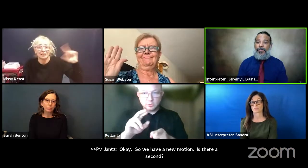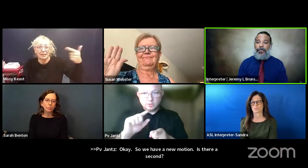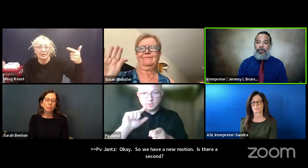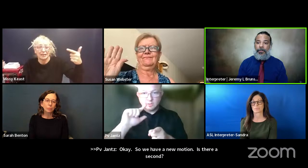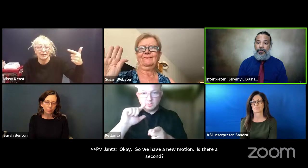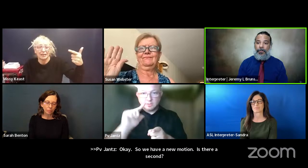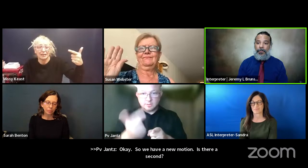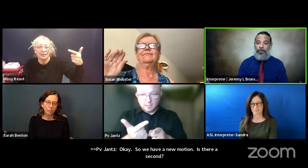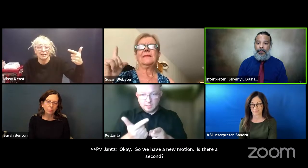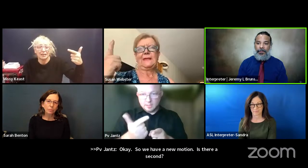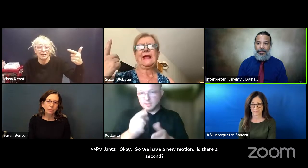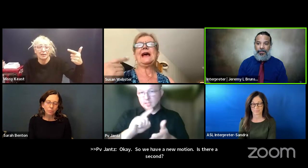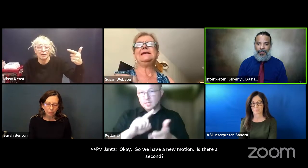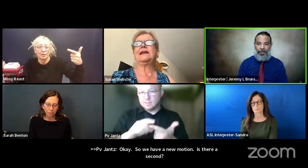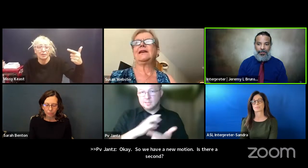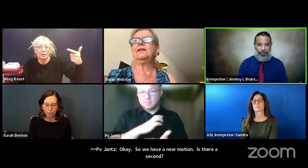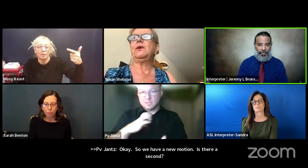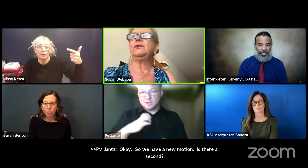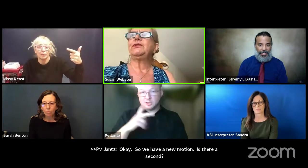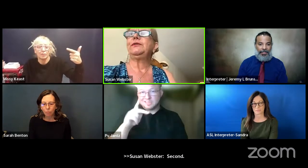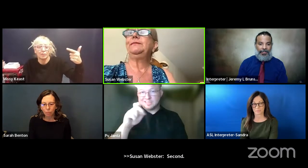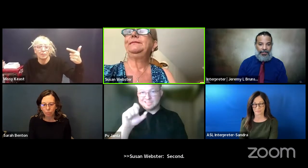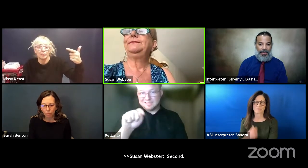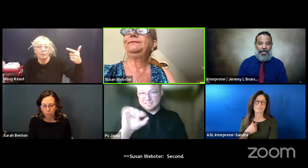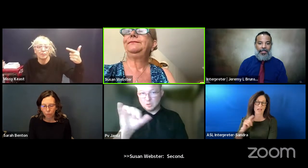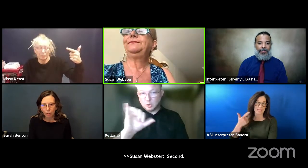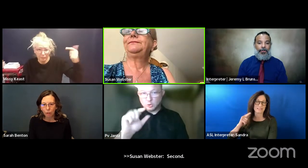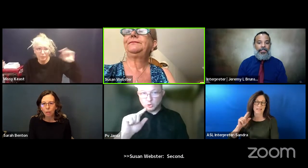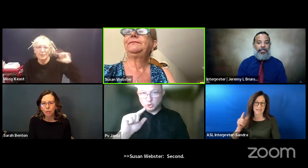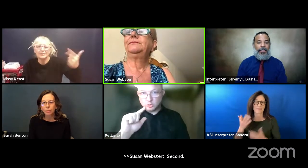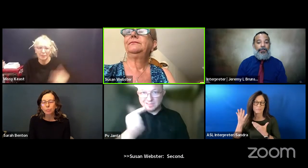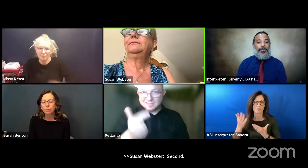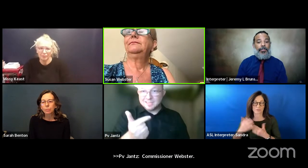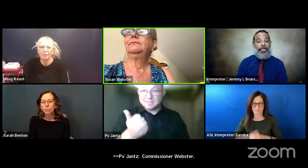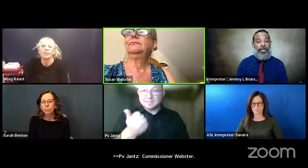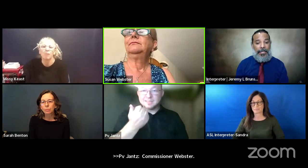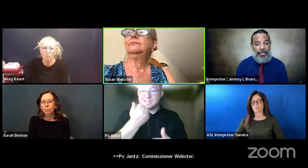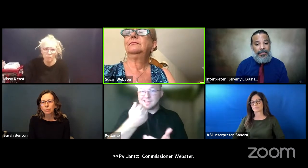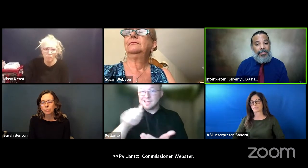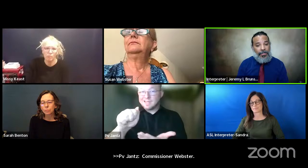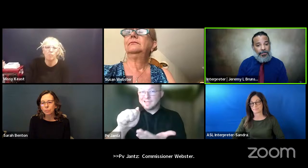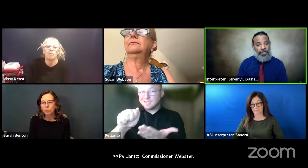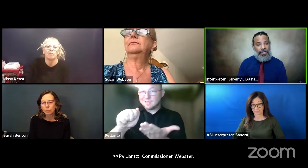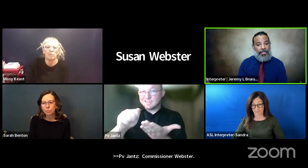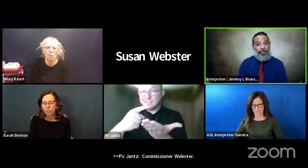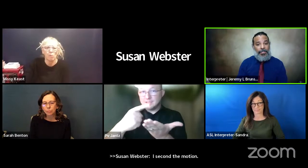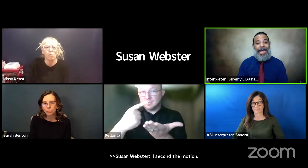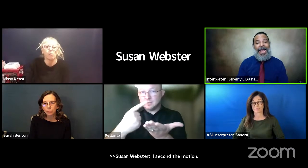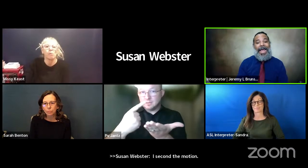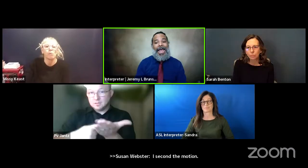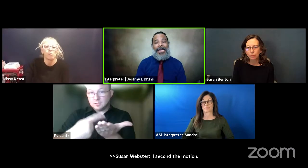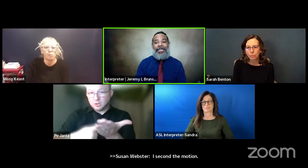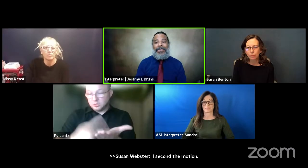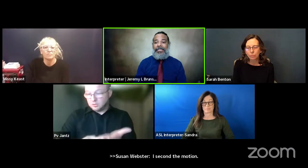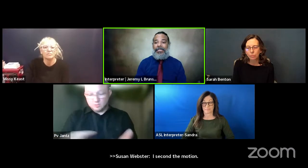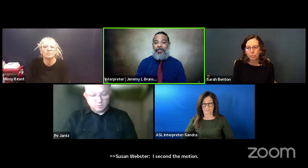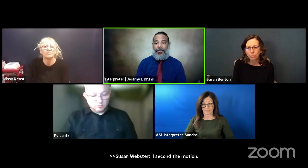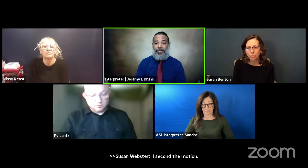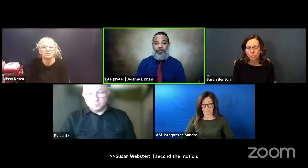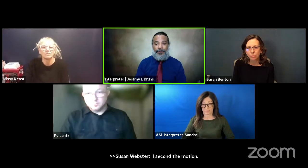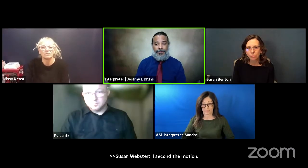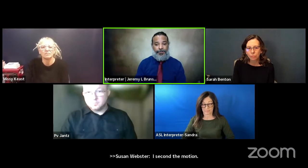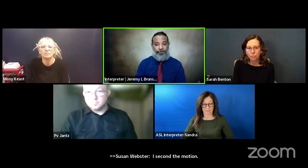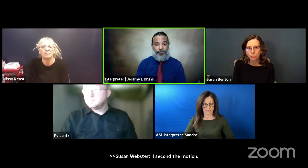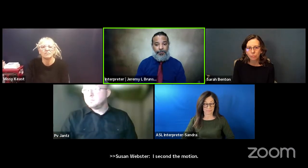Commissioner Webster? I second the motion. Okay, also we see that Commissioner Keast is also seconding the motion. Any